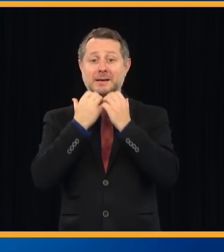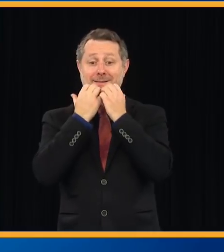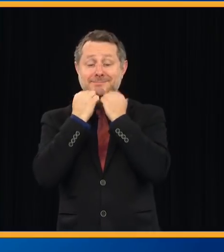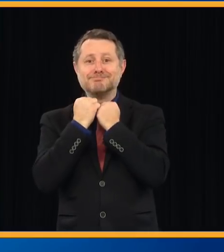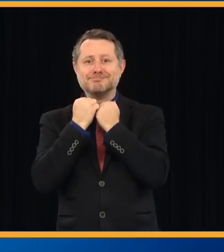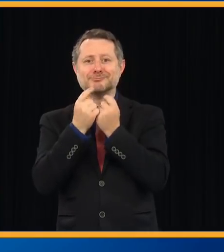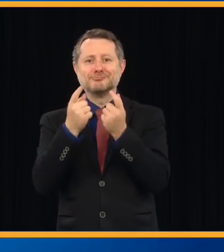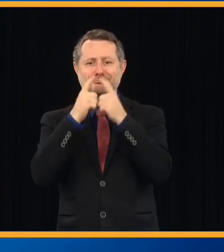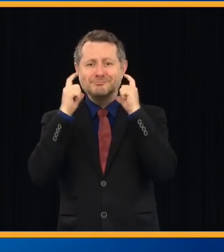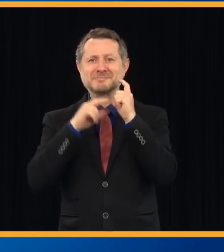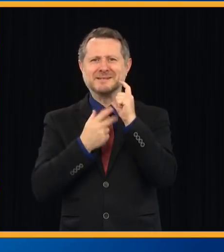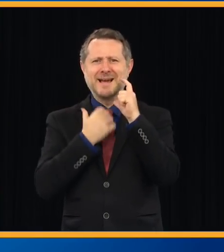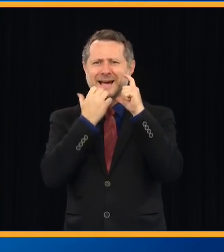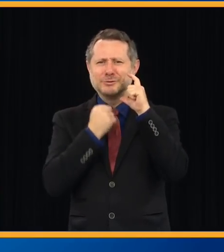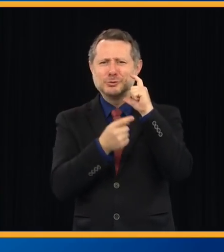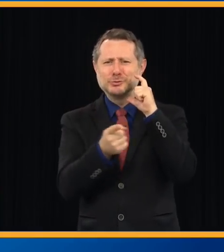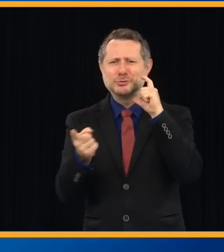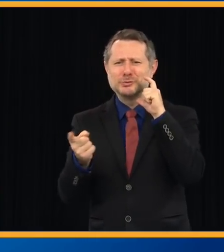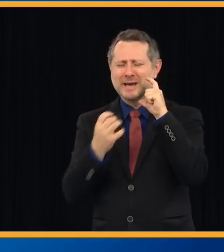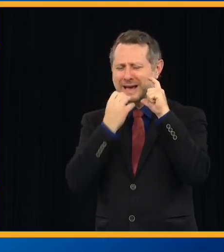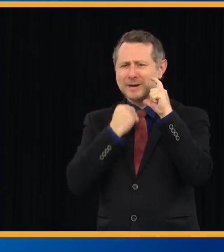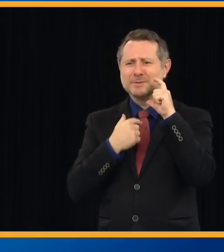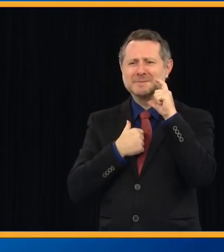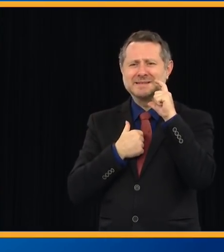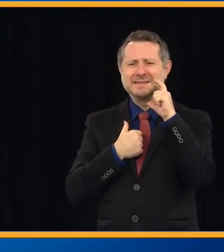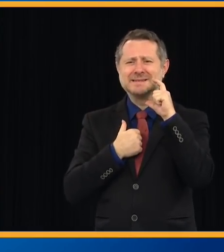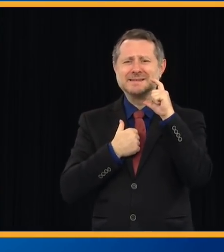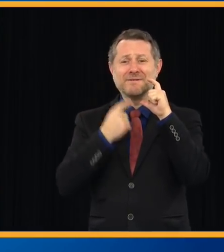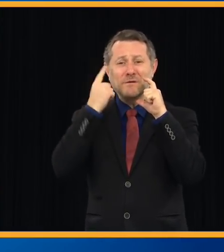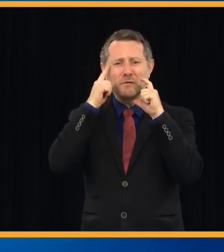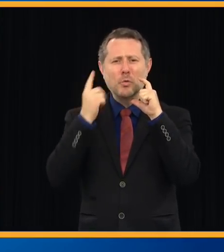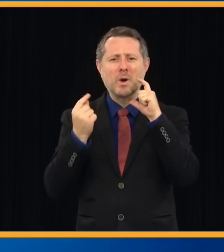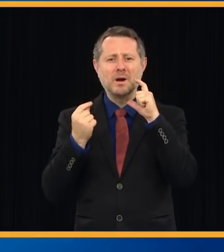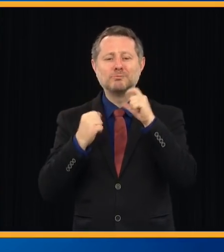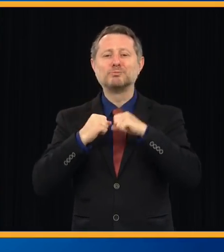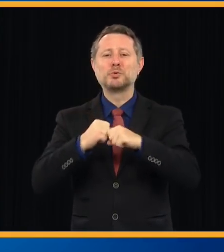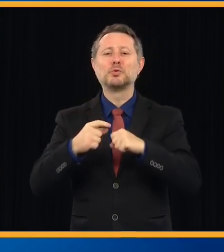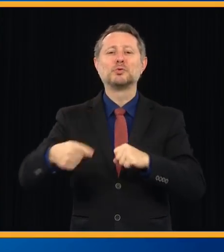mutuality. I wear a mask to protect you.